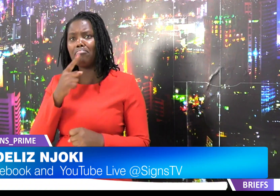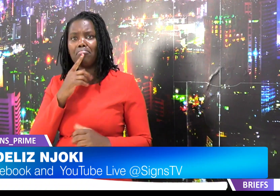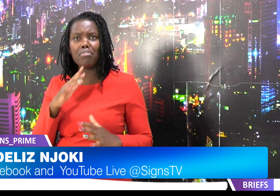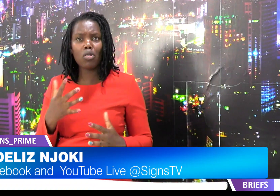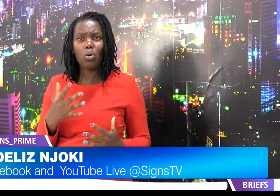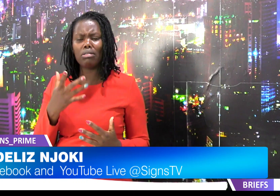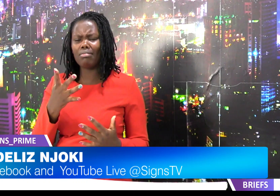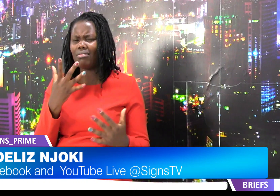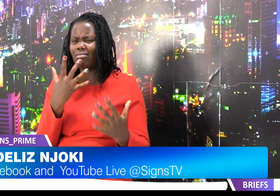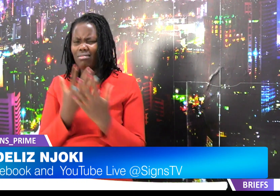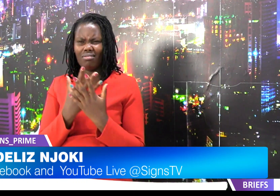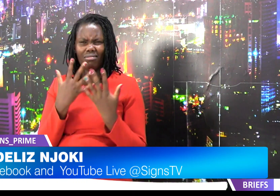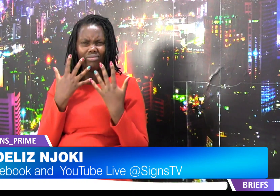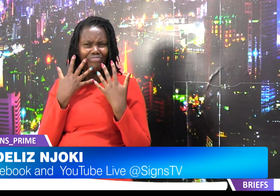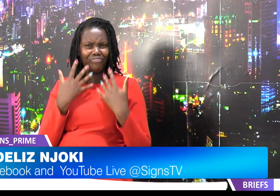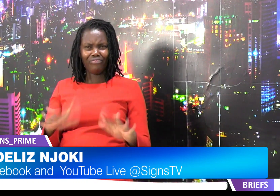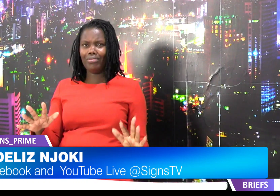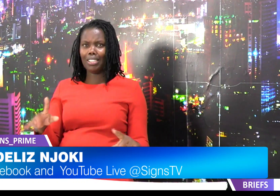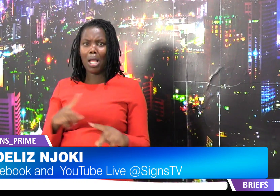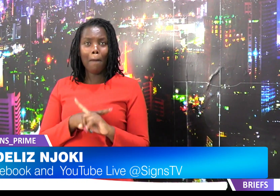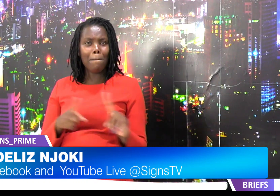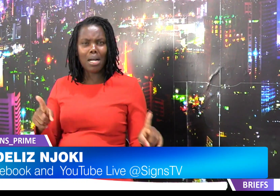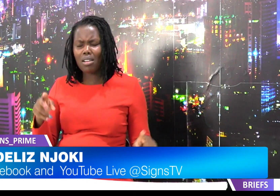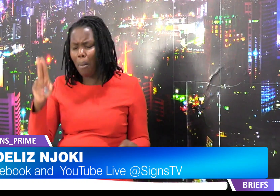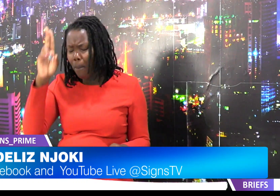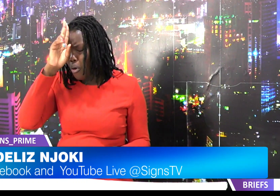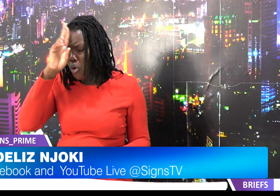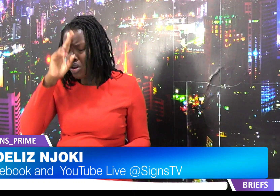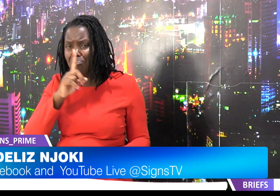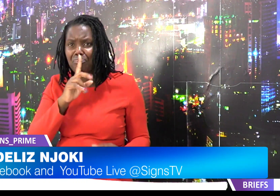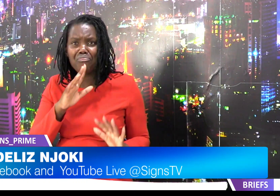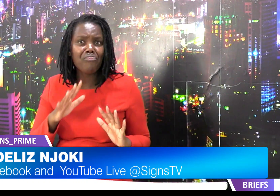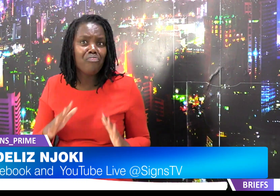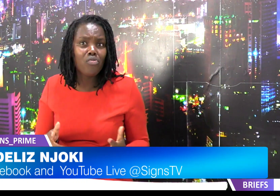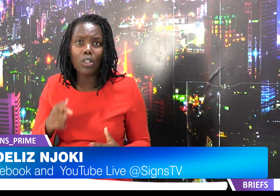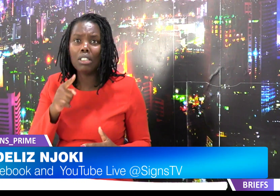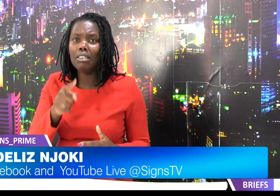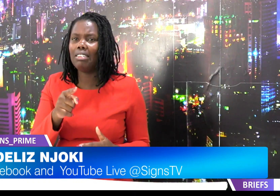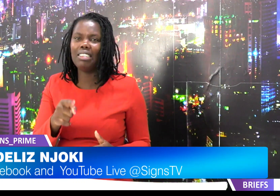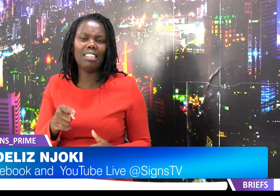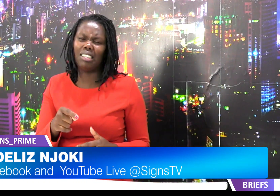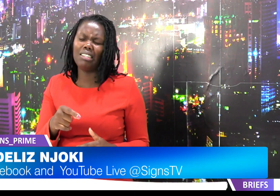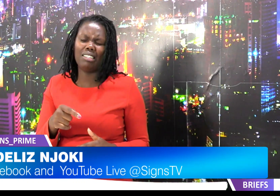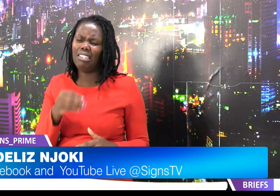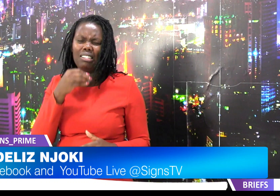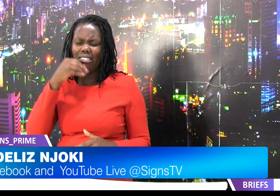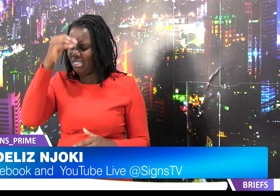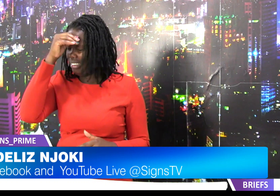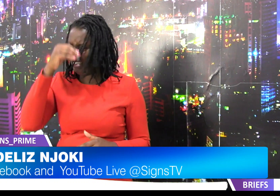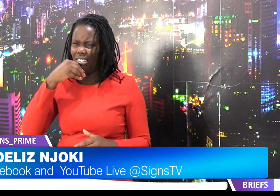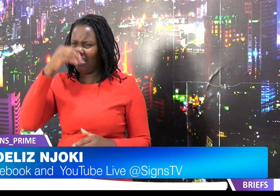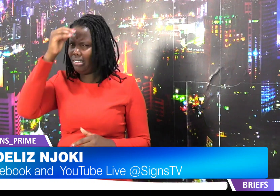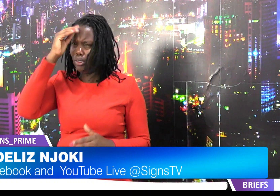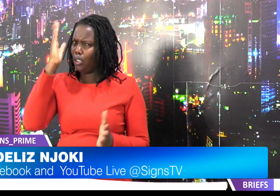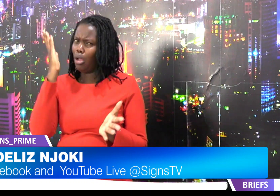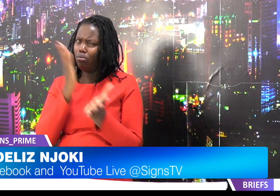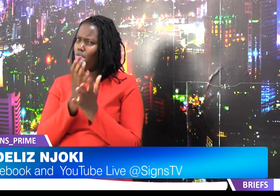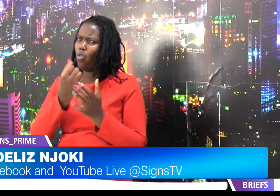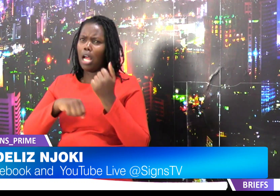The governor on her social media page claimed to have been arrested, but police say